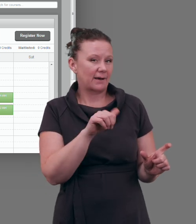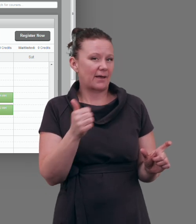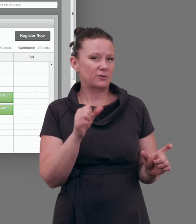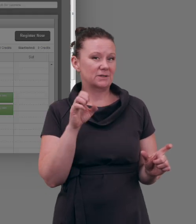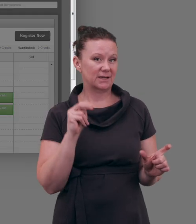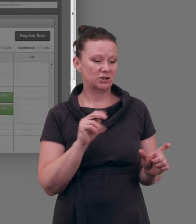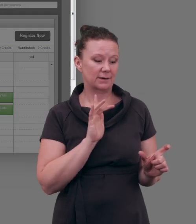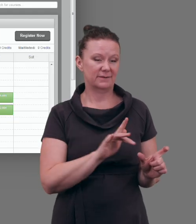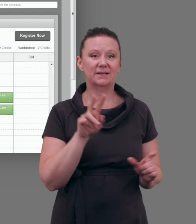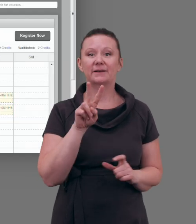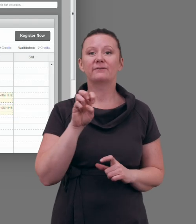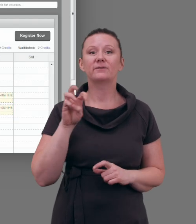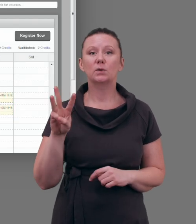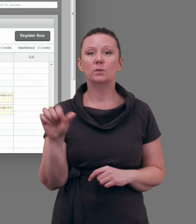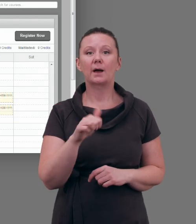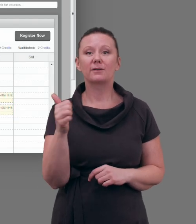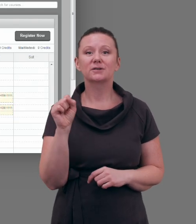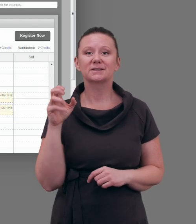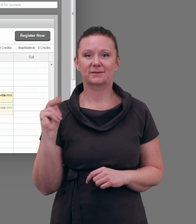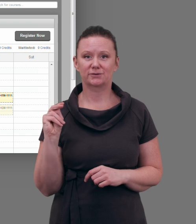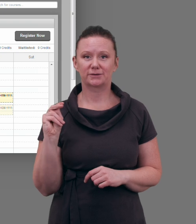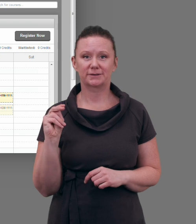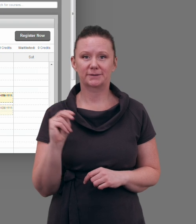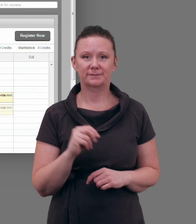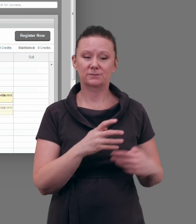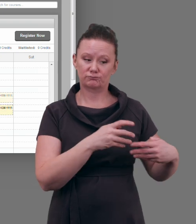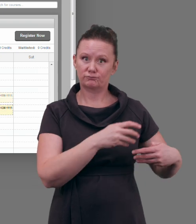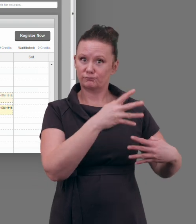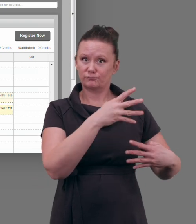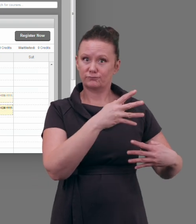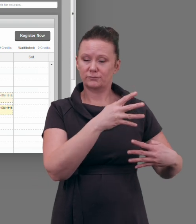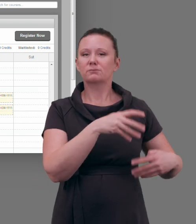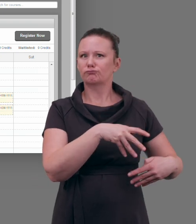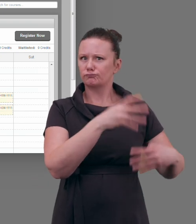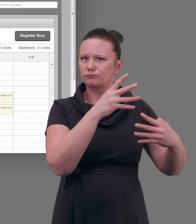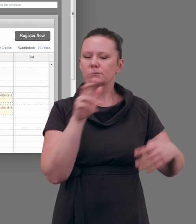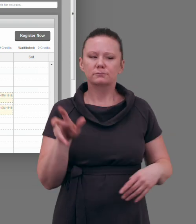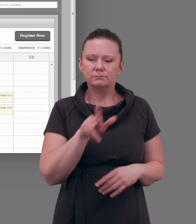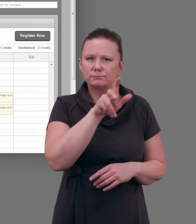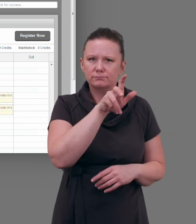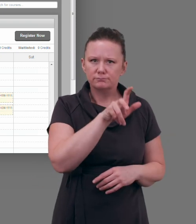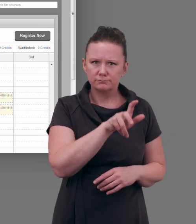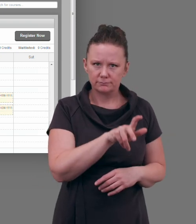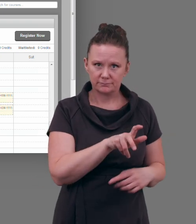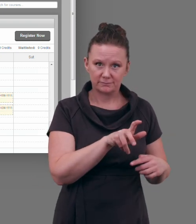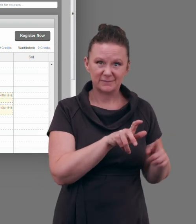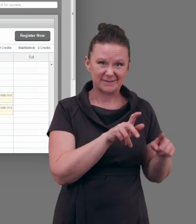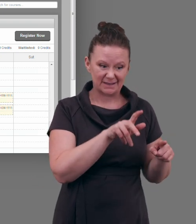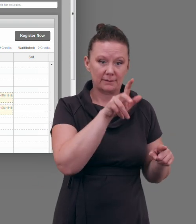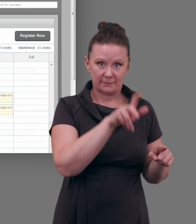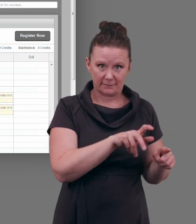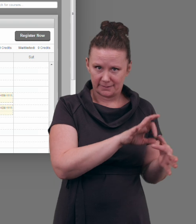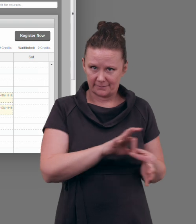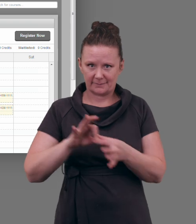Sections. Move your mouse down the selected sections to see how those sections will fit in your schedule. If you are looking